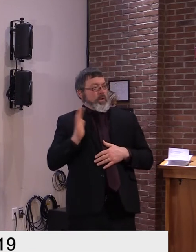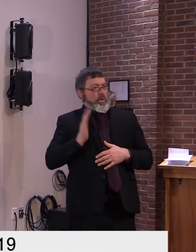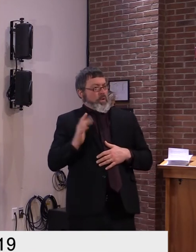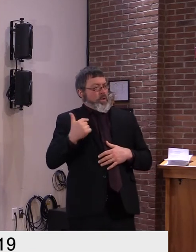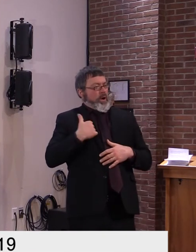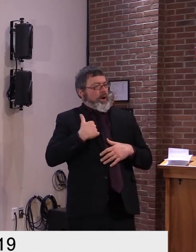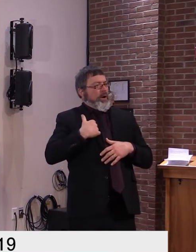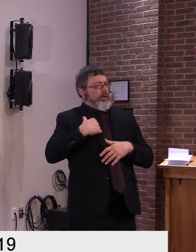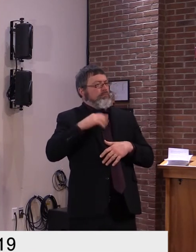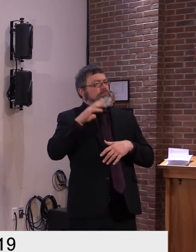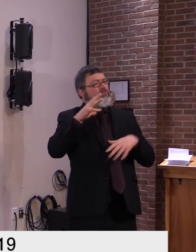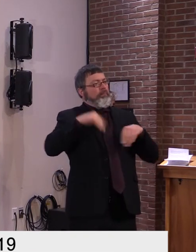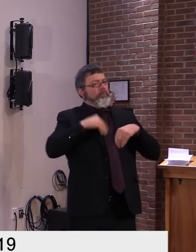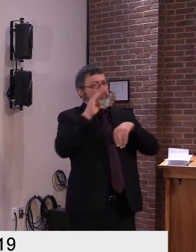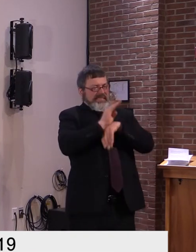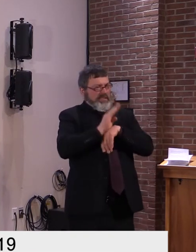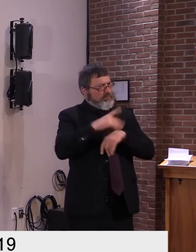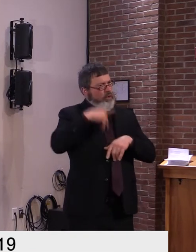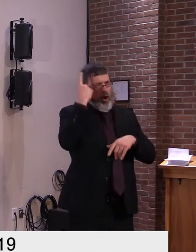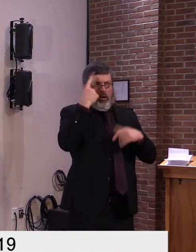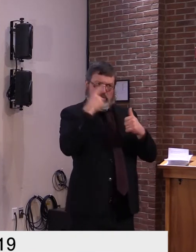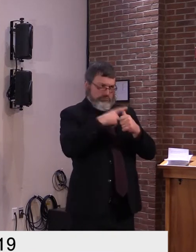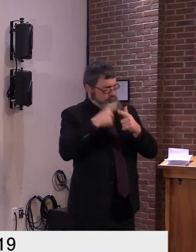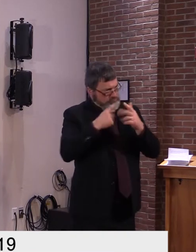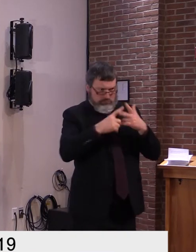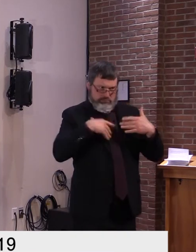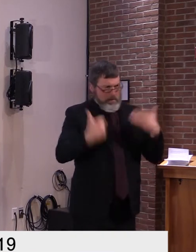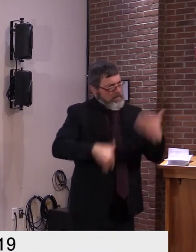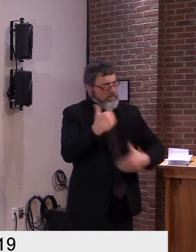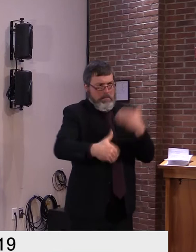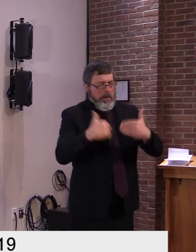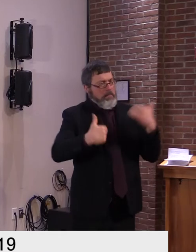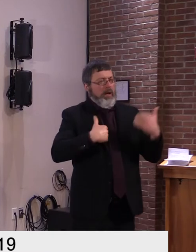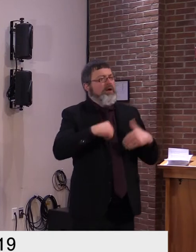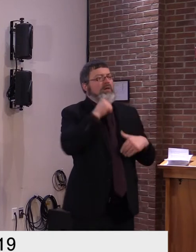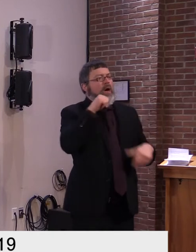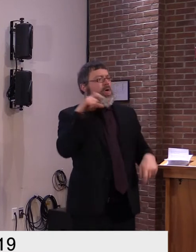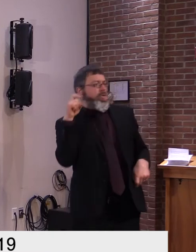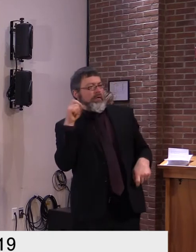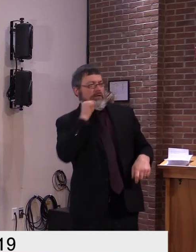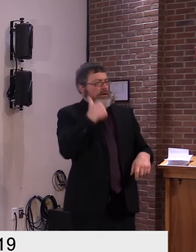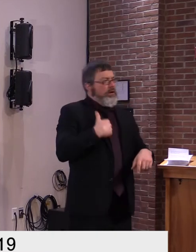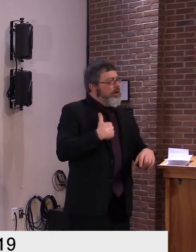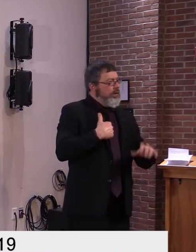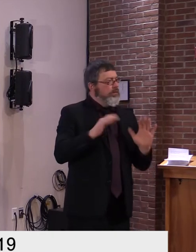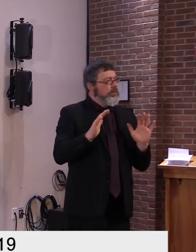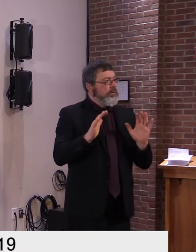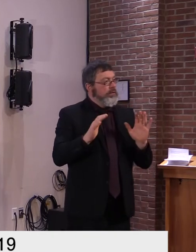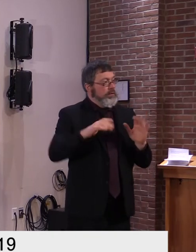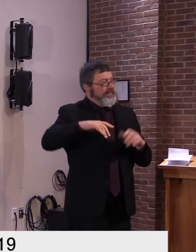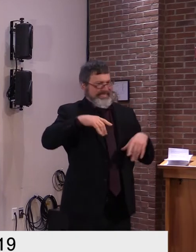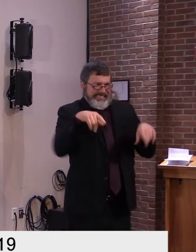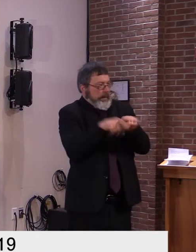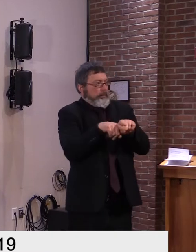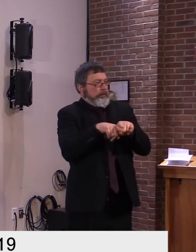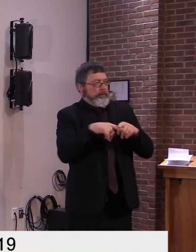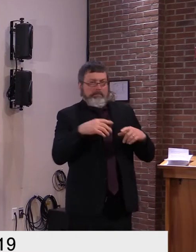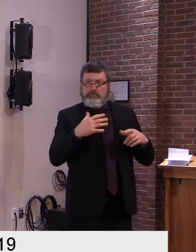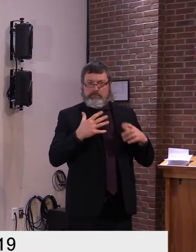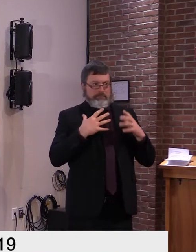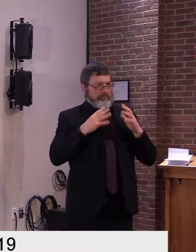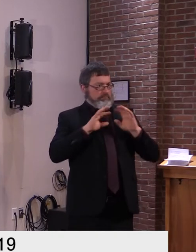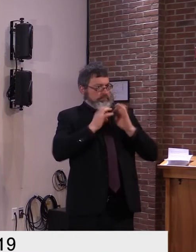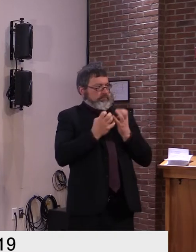we're having some of those what if conversations, and we want to be ready if that happens. It doesn't appear that it's going to